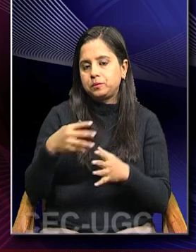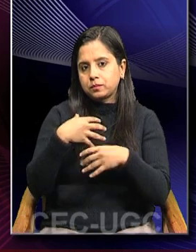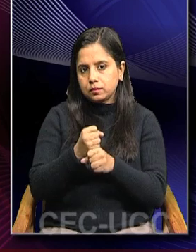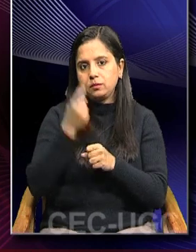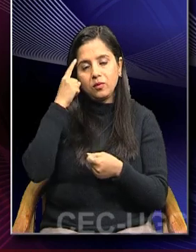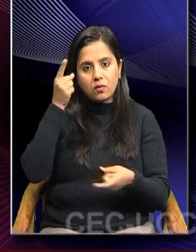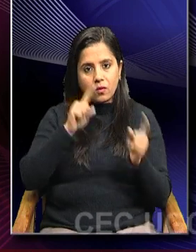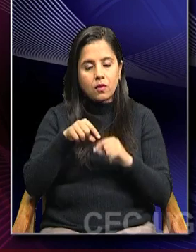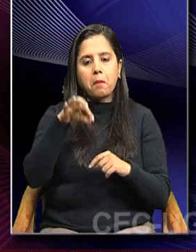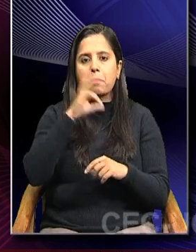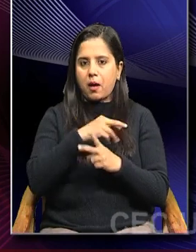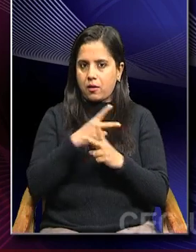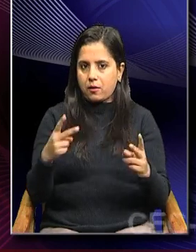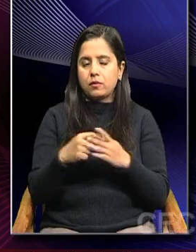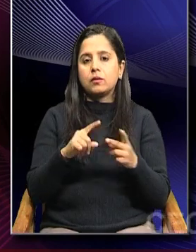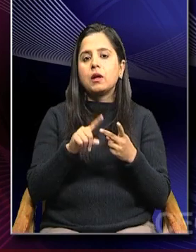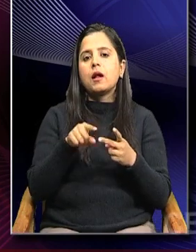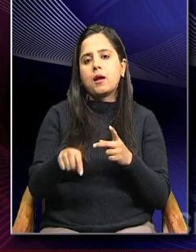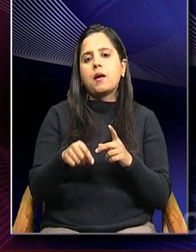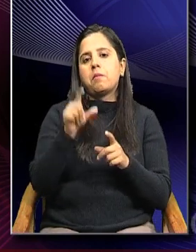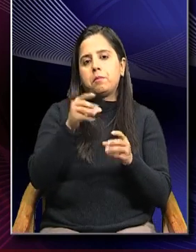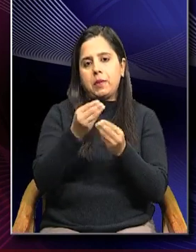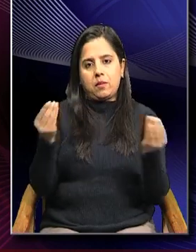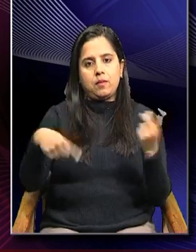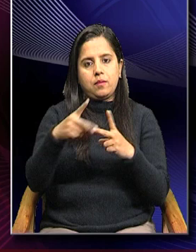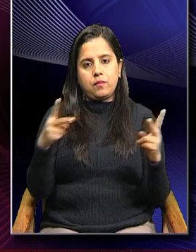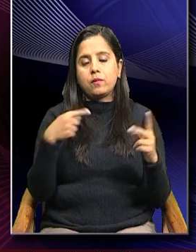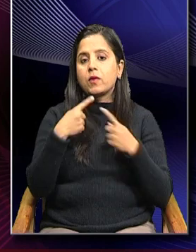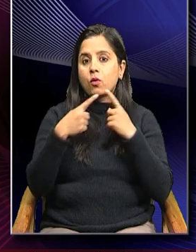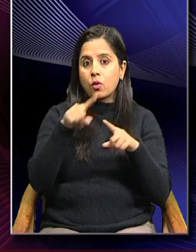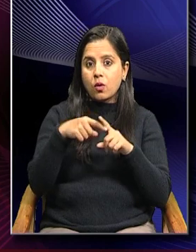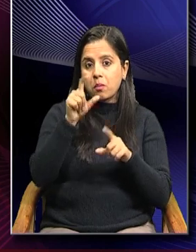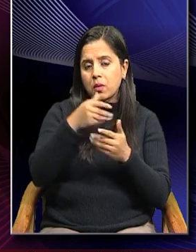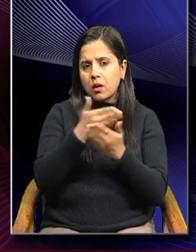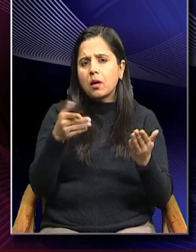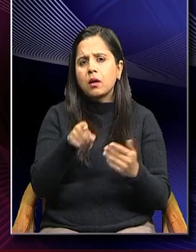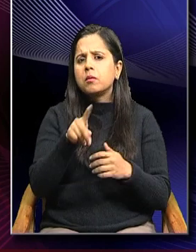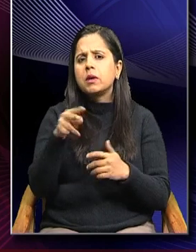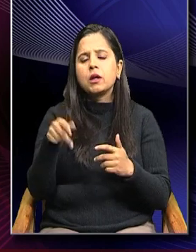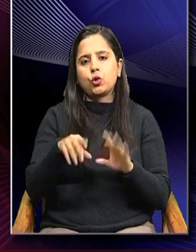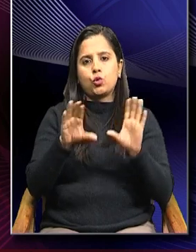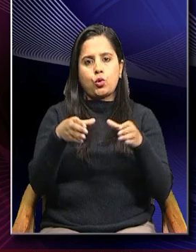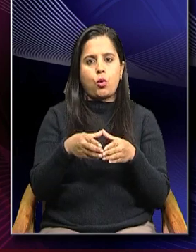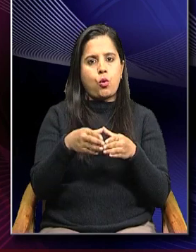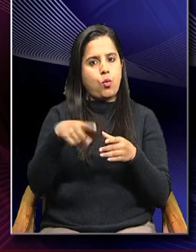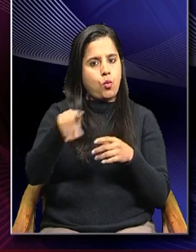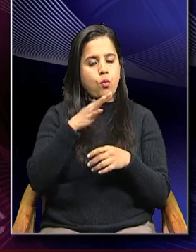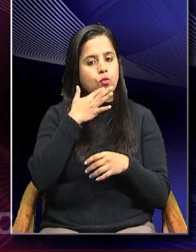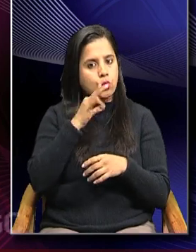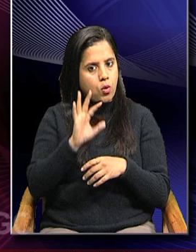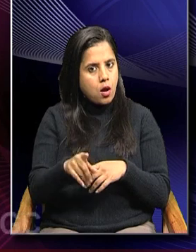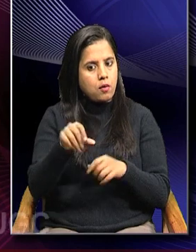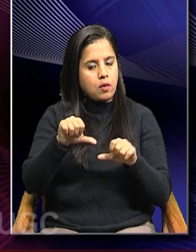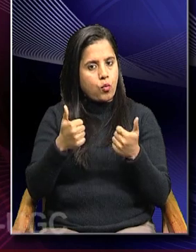strategic advantage. Next comes public. Now, when I talk about public, what is public? A group which has an actual or